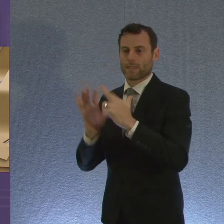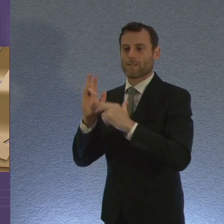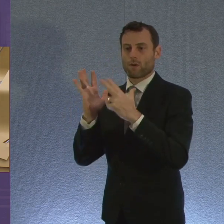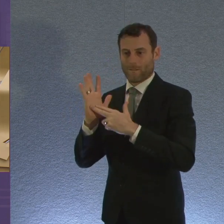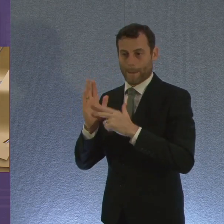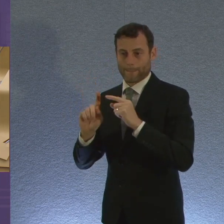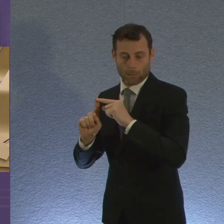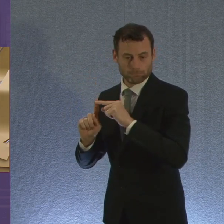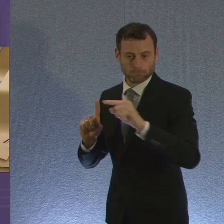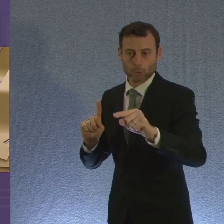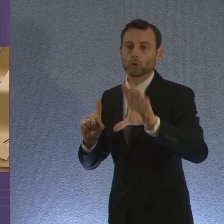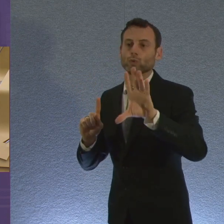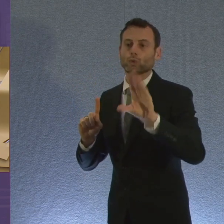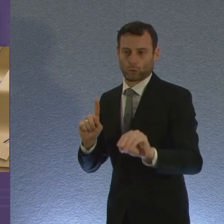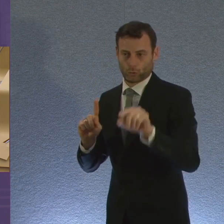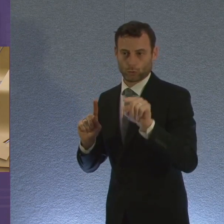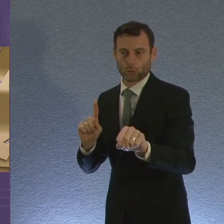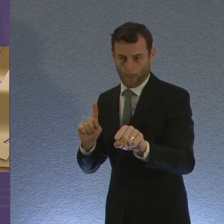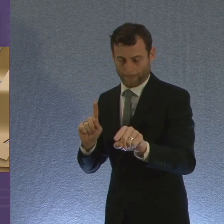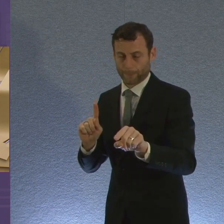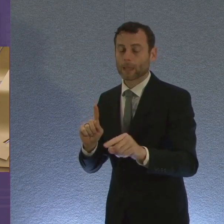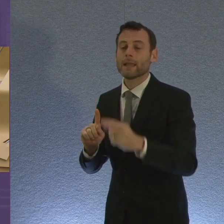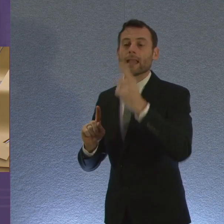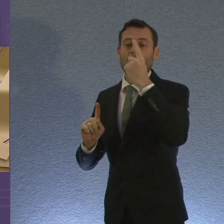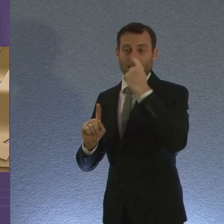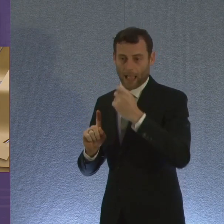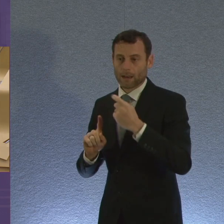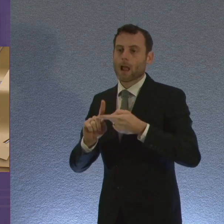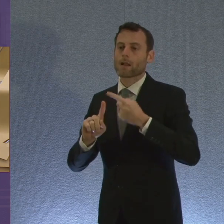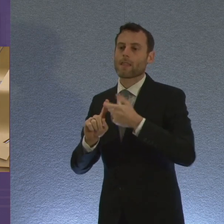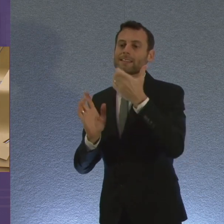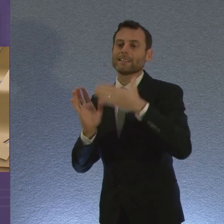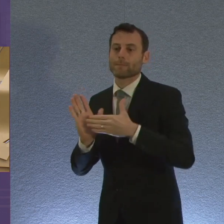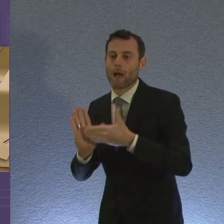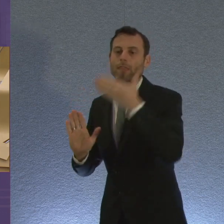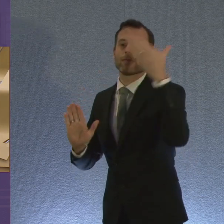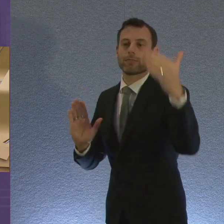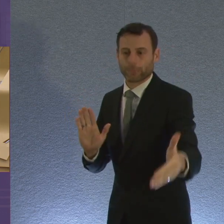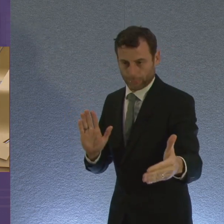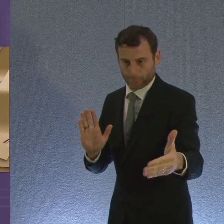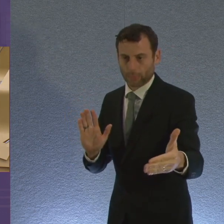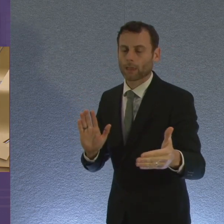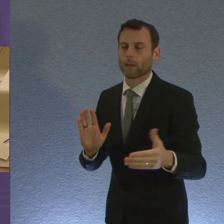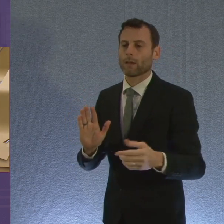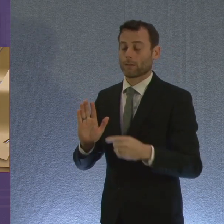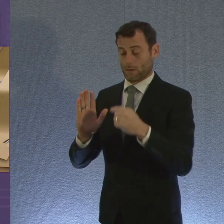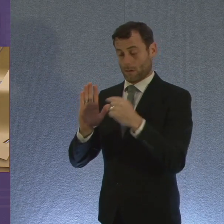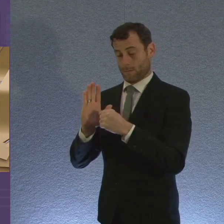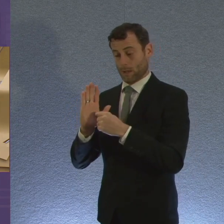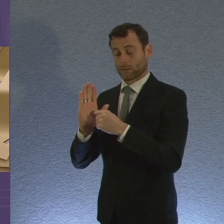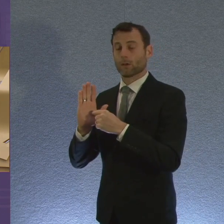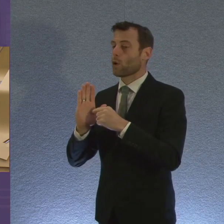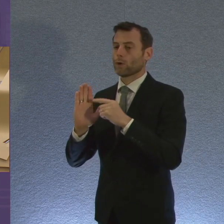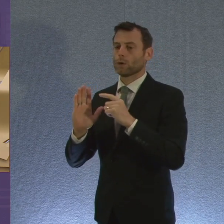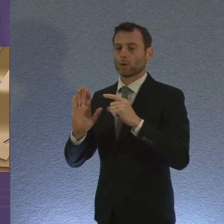that period for 2 6-month periods if it chooses, but the changes in the bill will last no longer than the 30th of